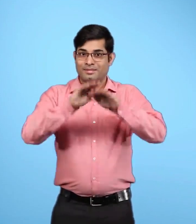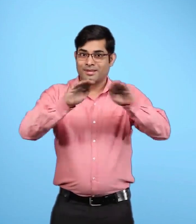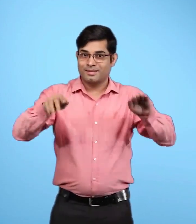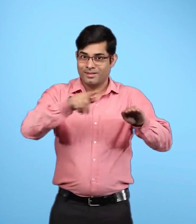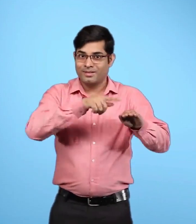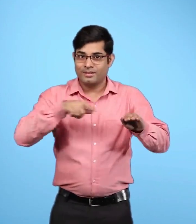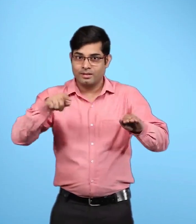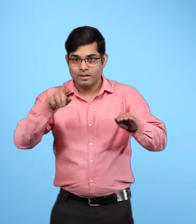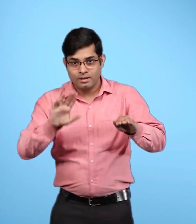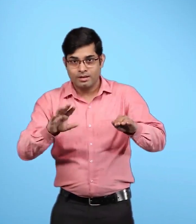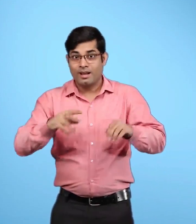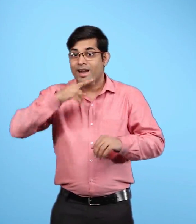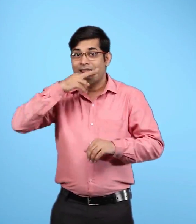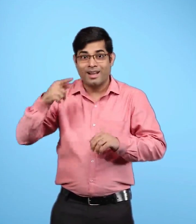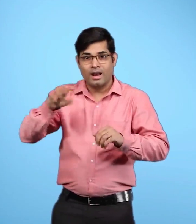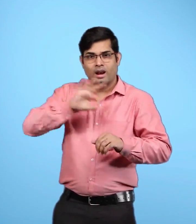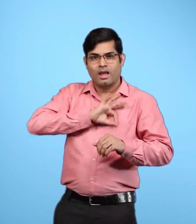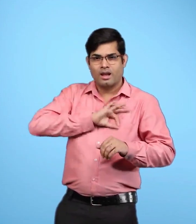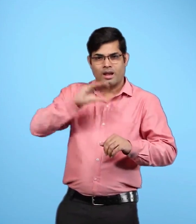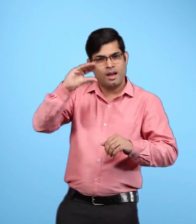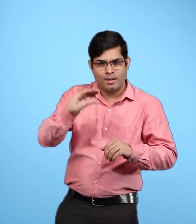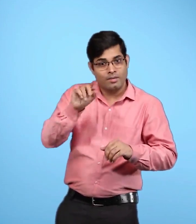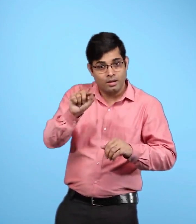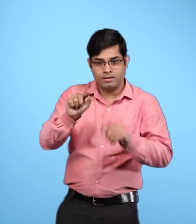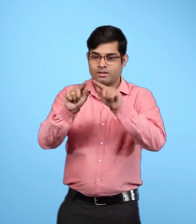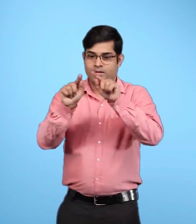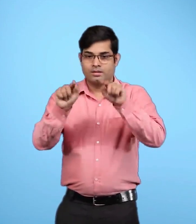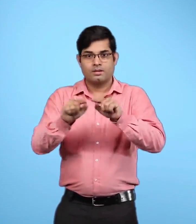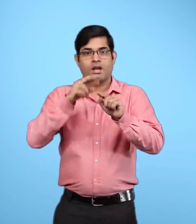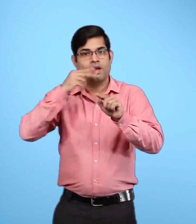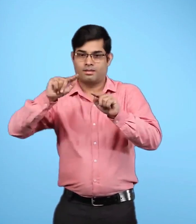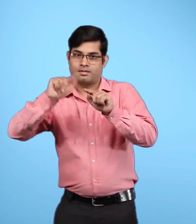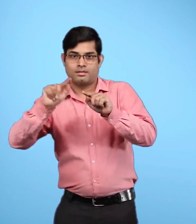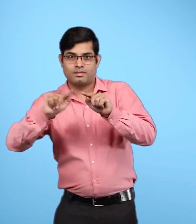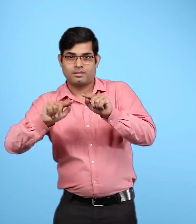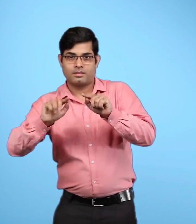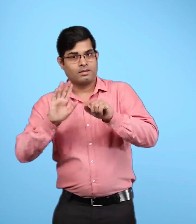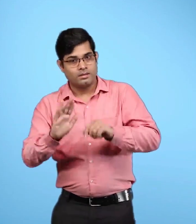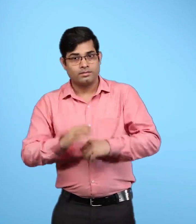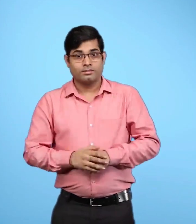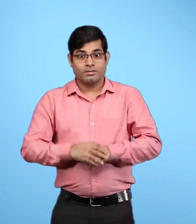Children who like dash color are less than children who like dash color.